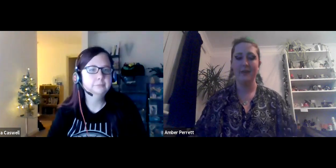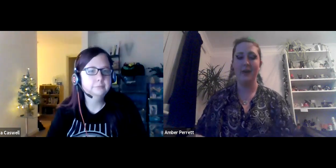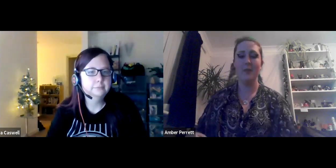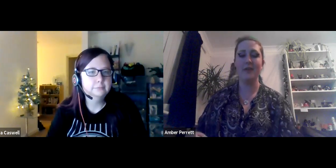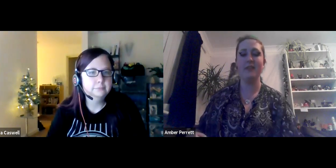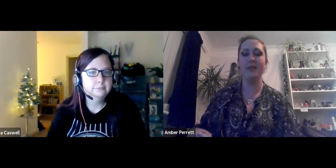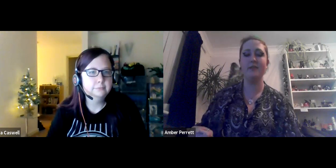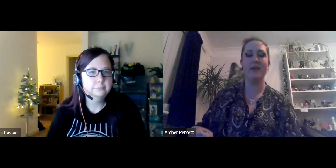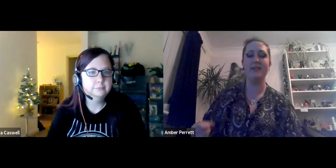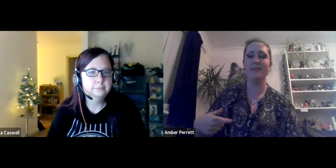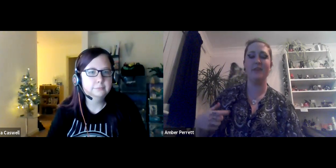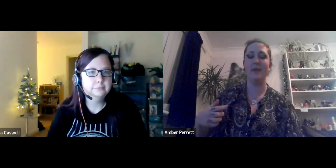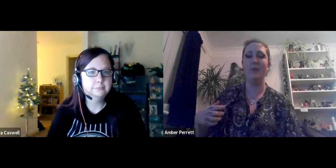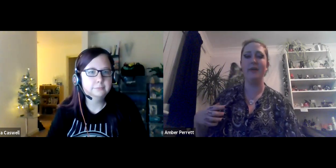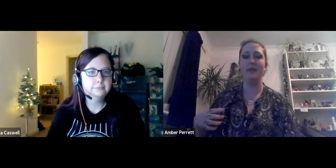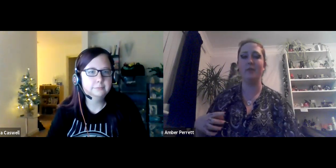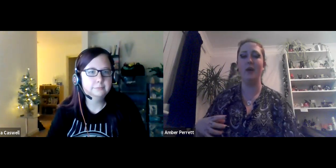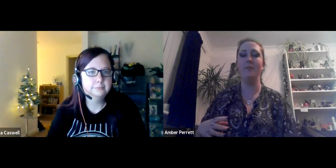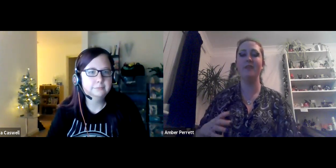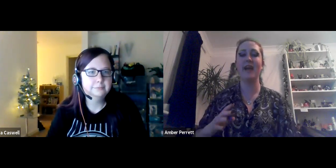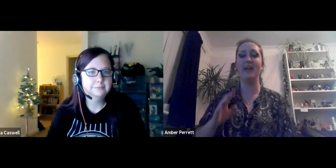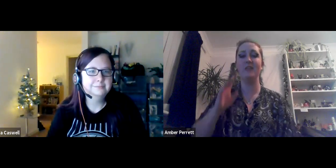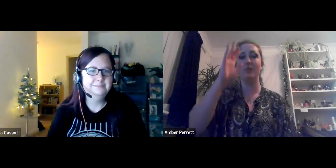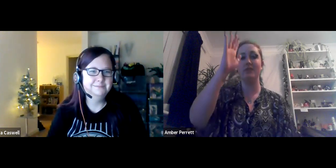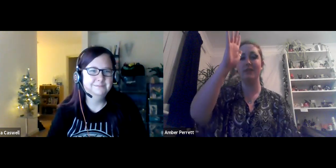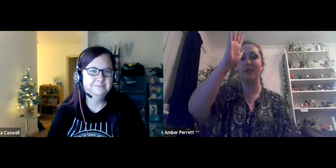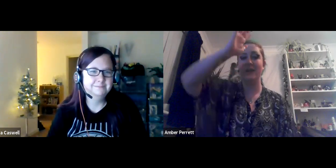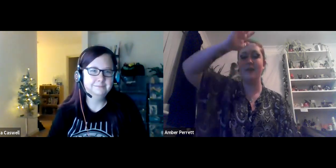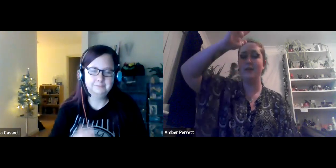I'll go back to the other side because I'm gonna start getting weird down for a while. Sad was the